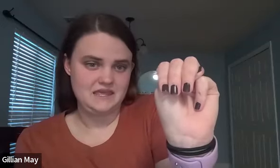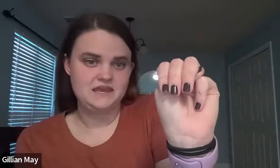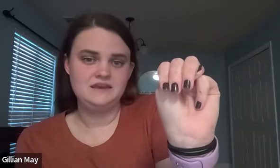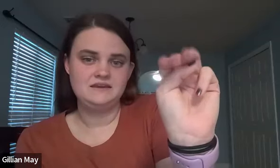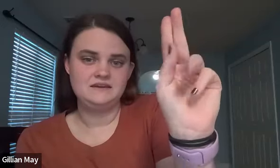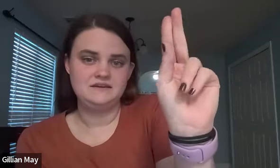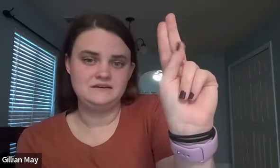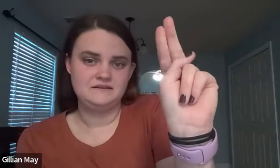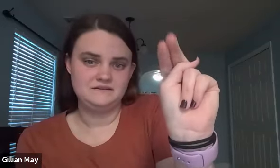N,